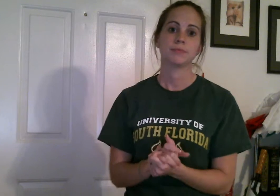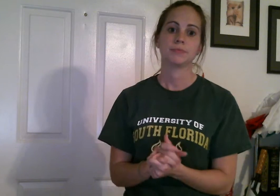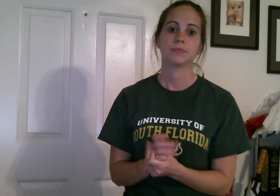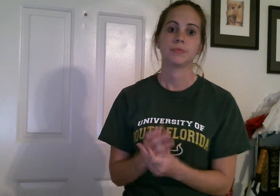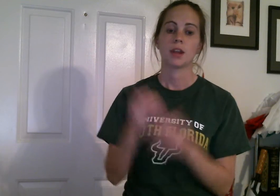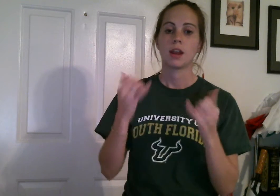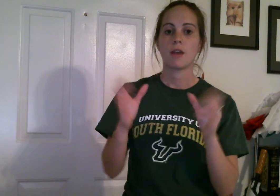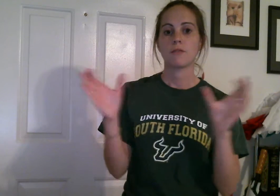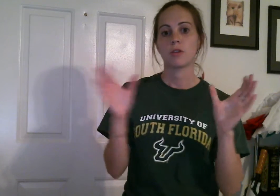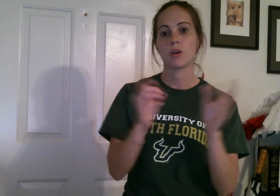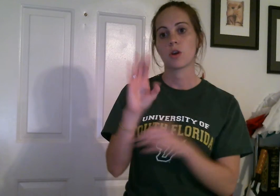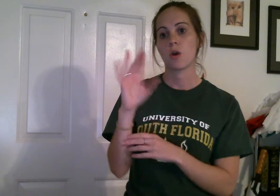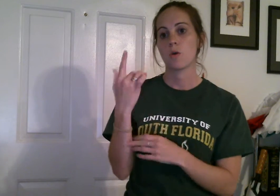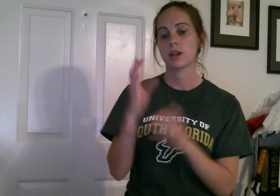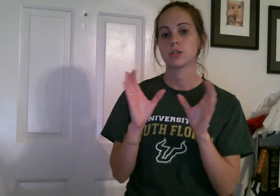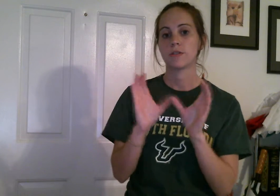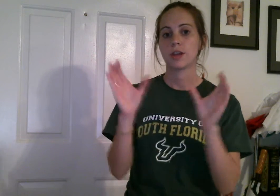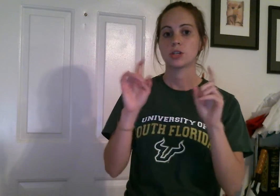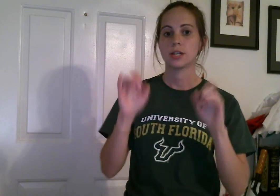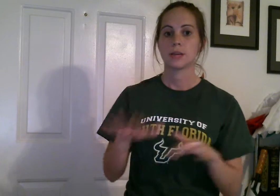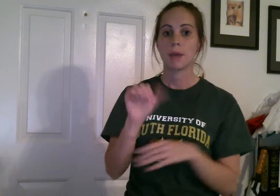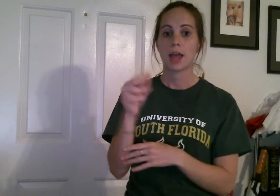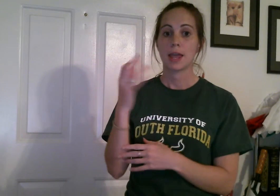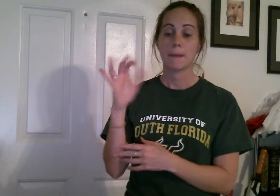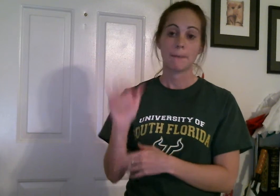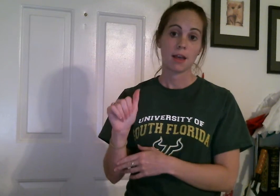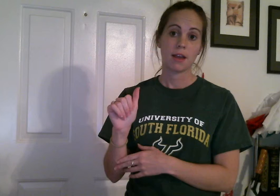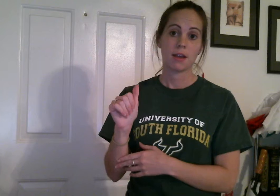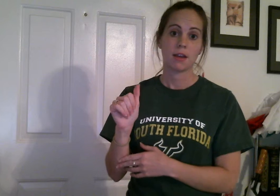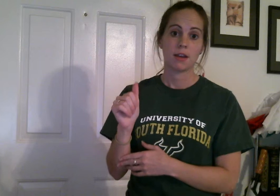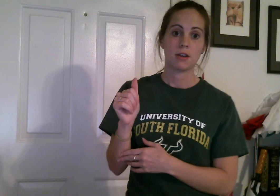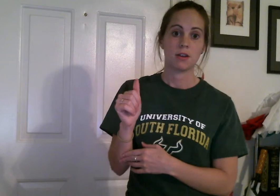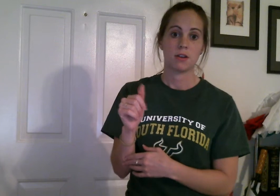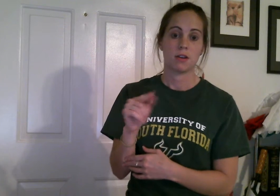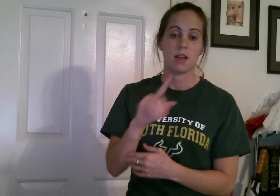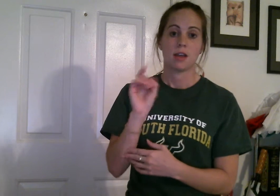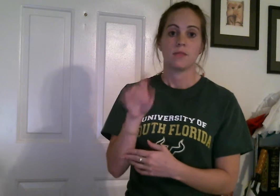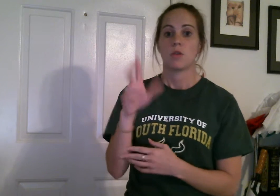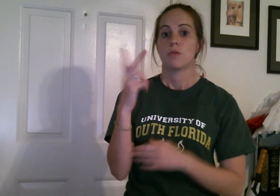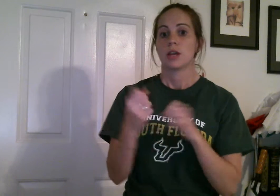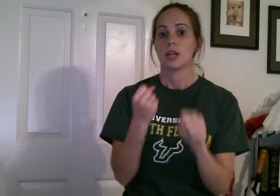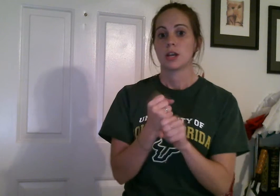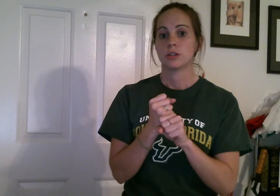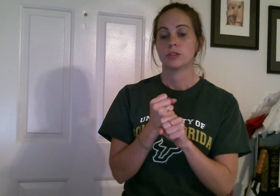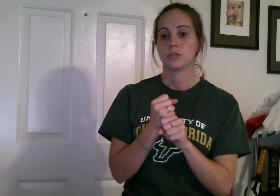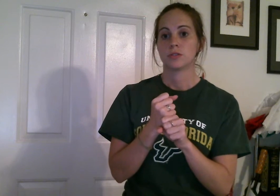coding certification exam, AHIMA recommends at least 3 years on the job experience, while